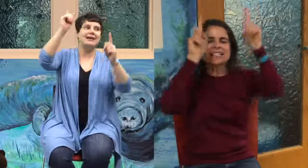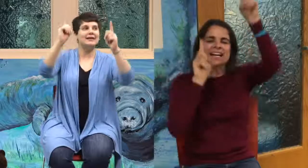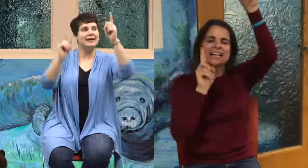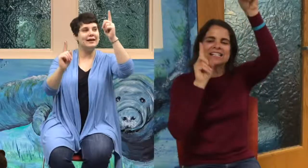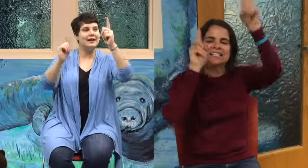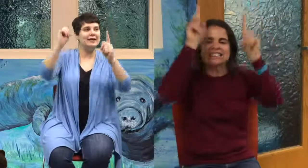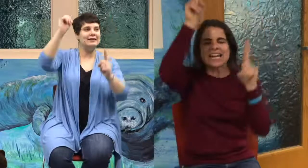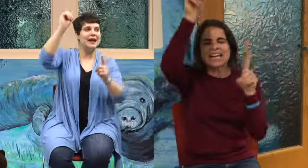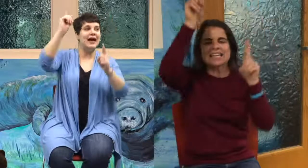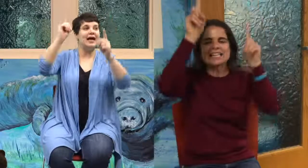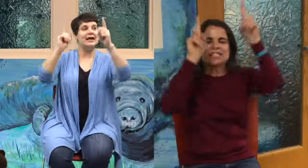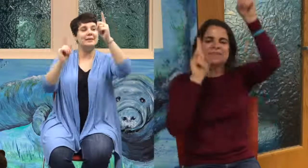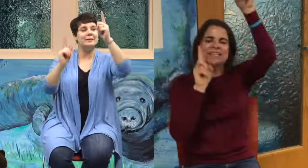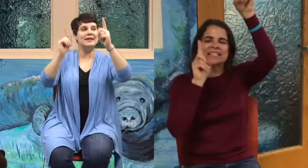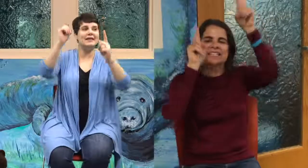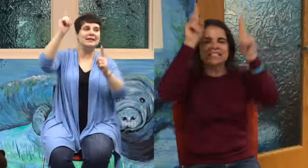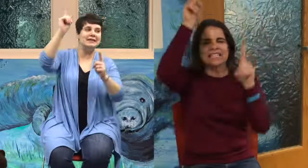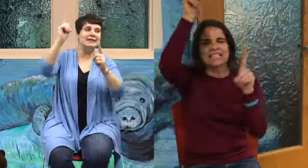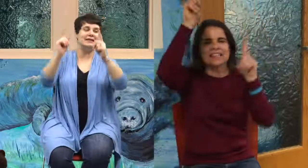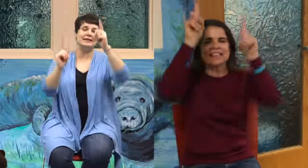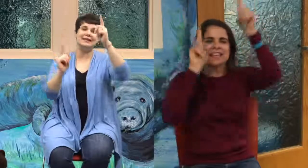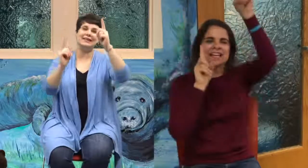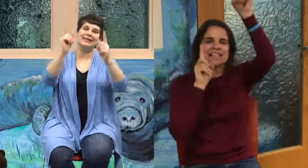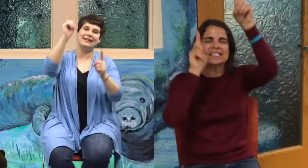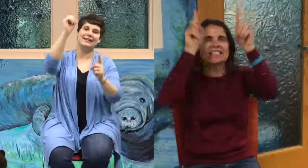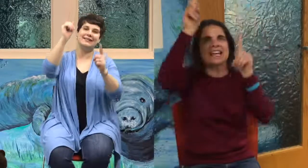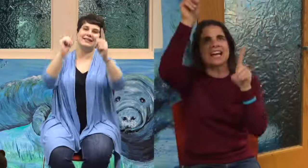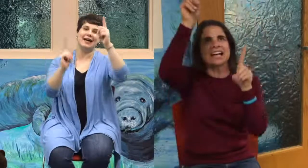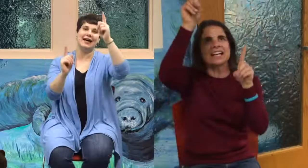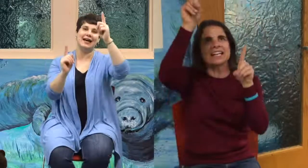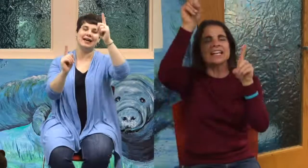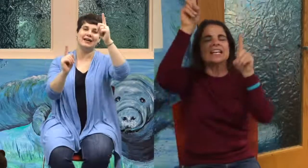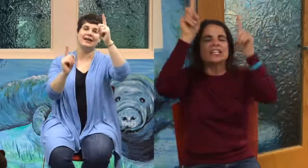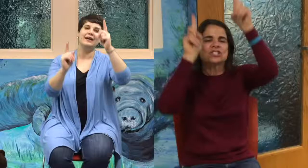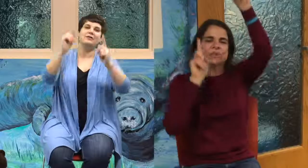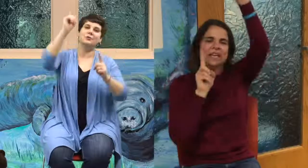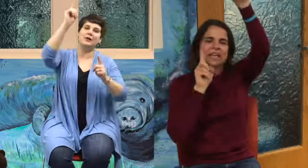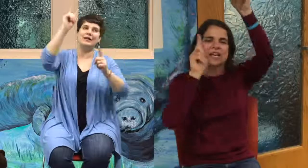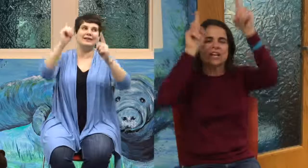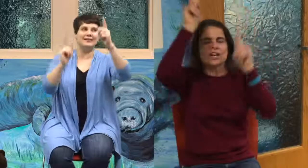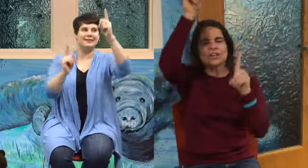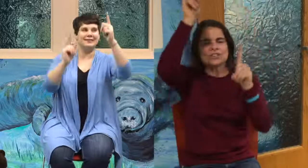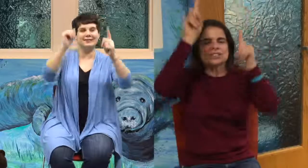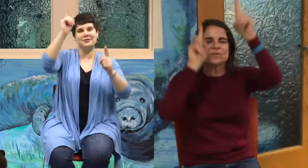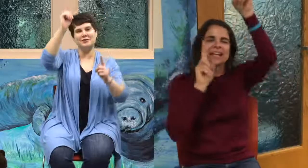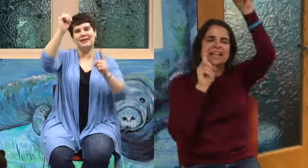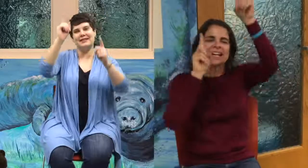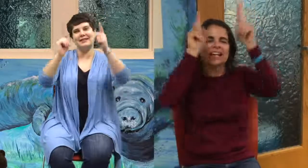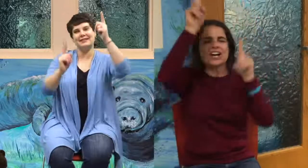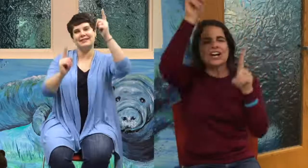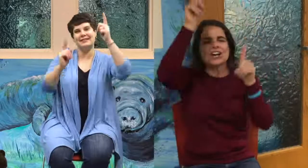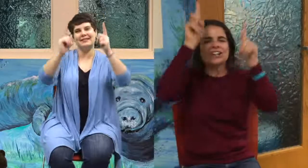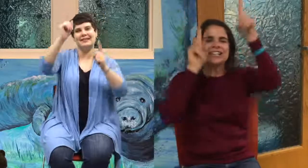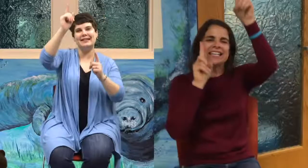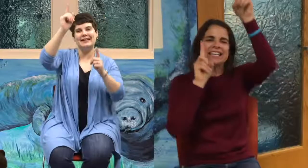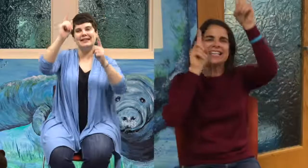a diamond in the sky. Twinkle, twinkle,